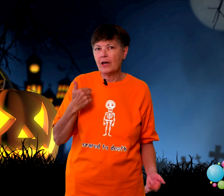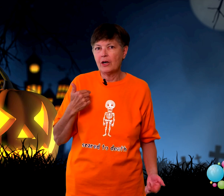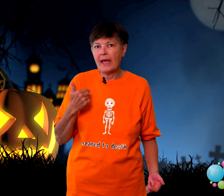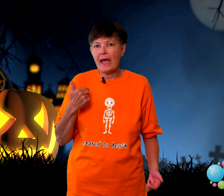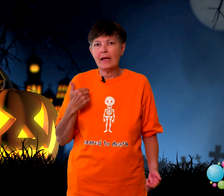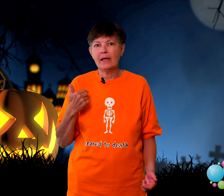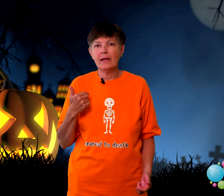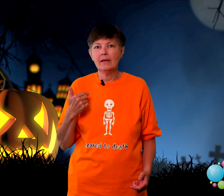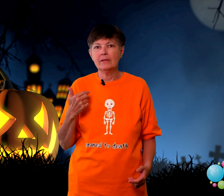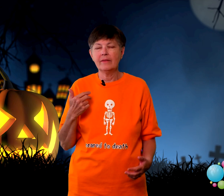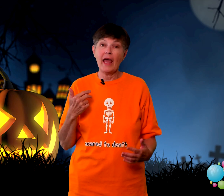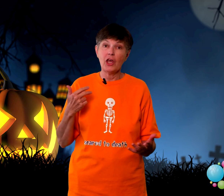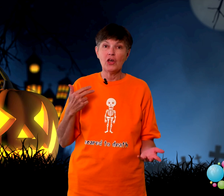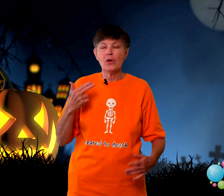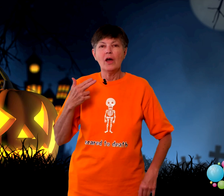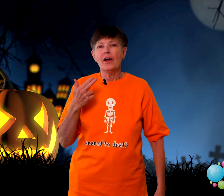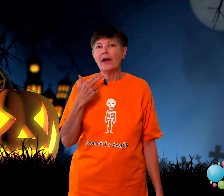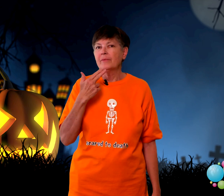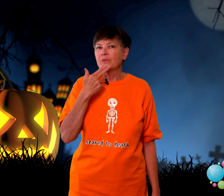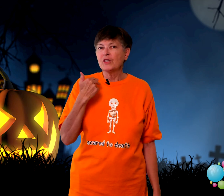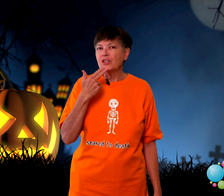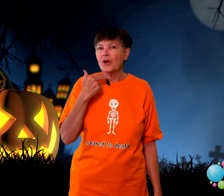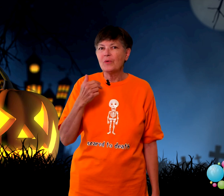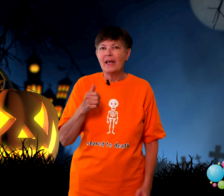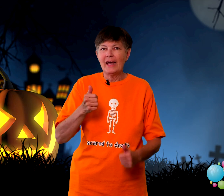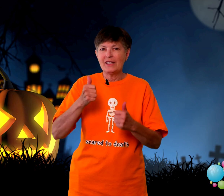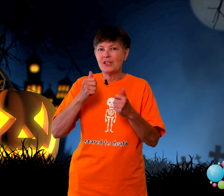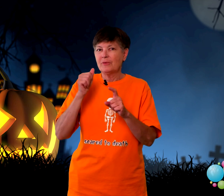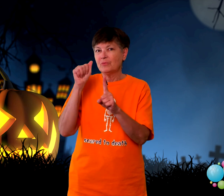our candy and thank you. All right, so it's